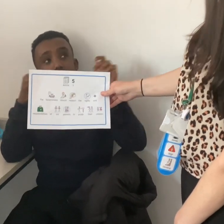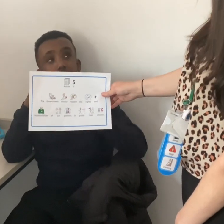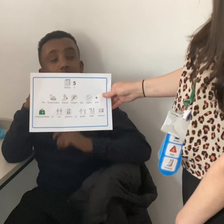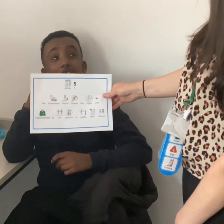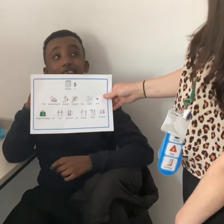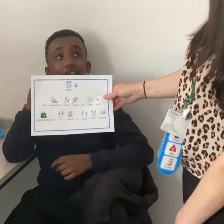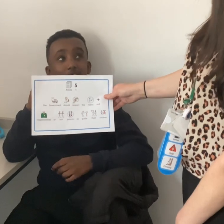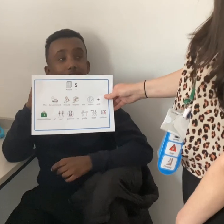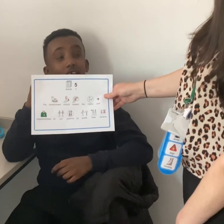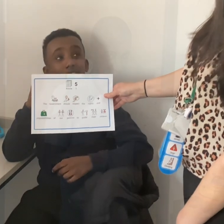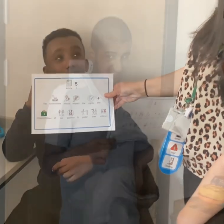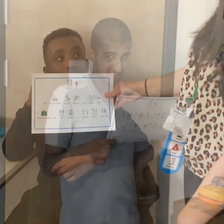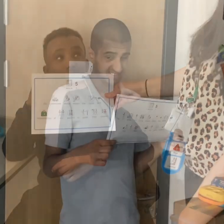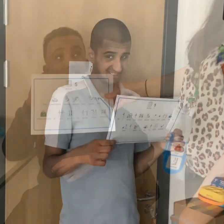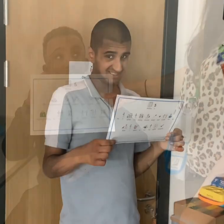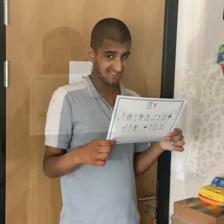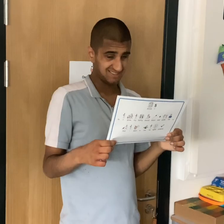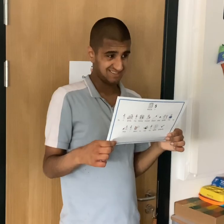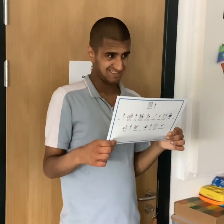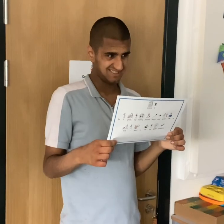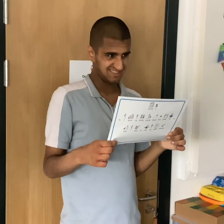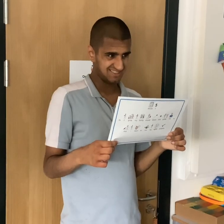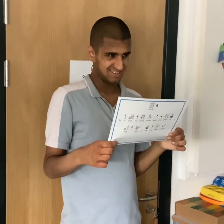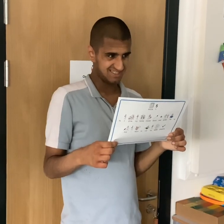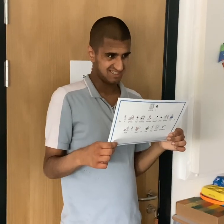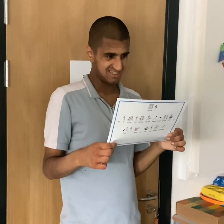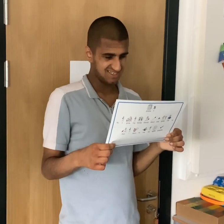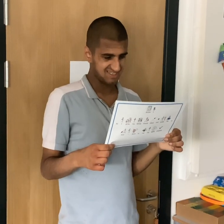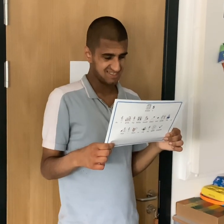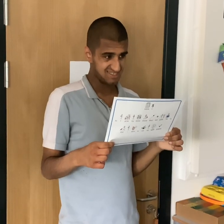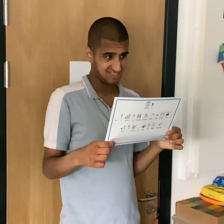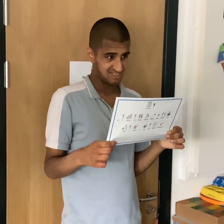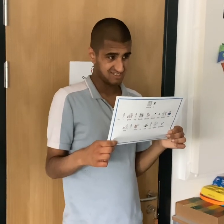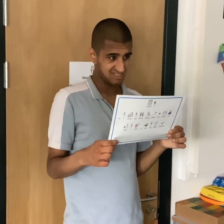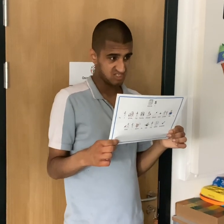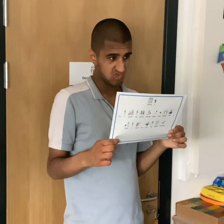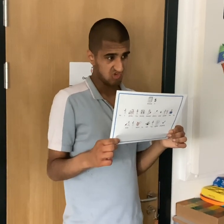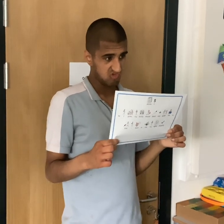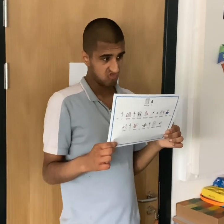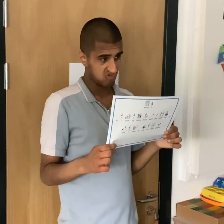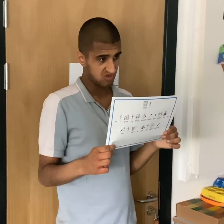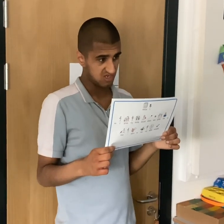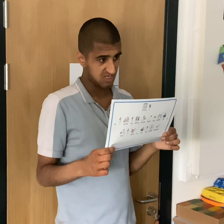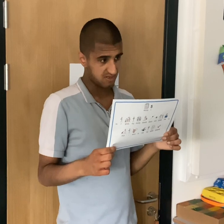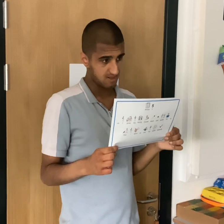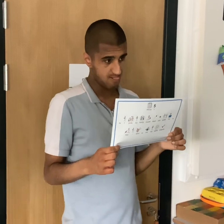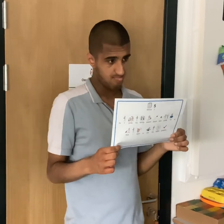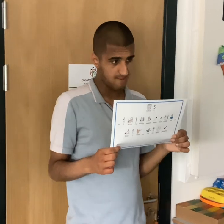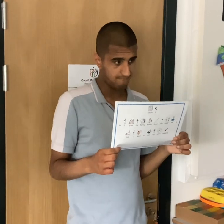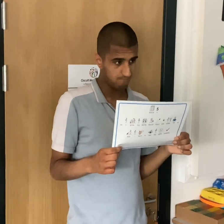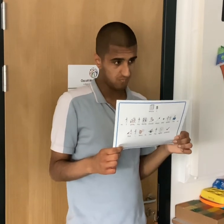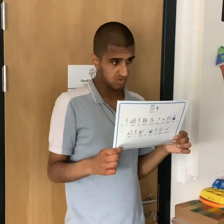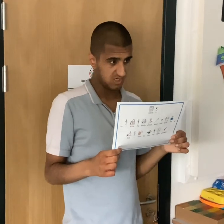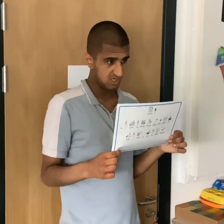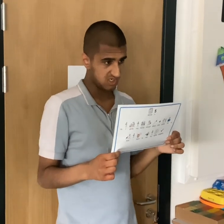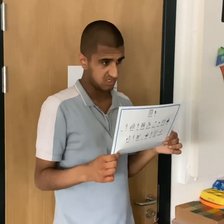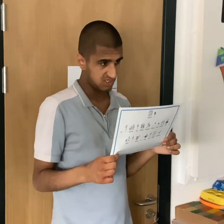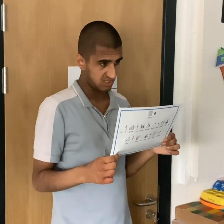guide their children. As I grow, my family should direct and guide me so that I learn to use my rights